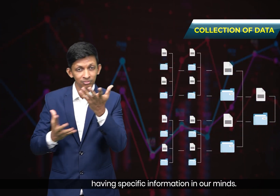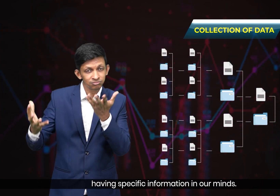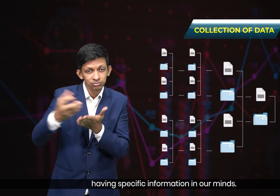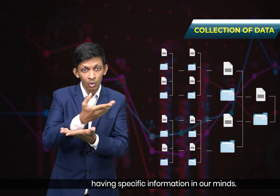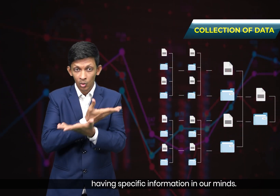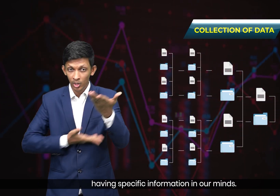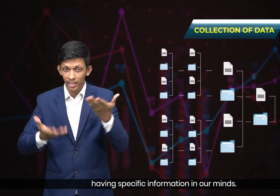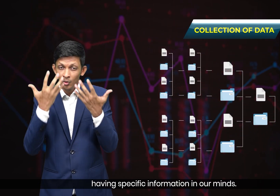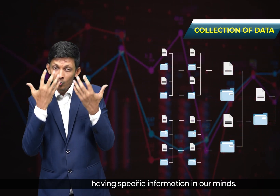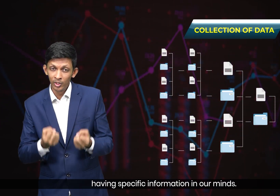minds.